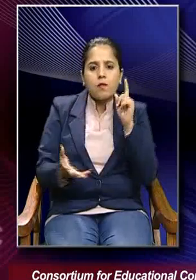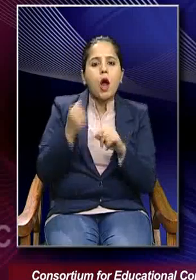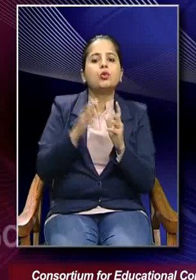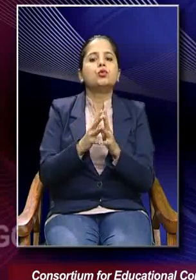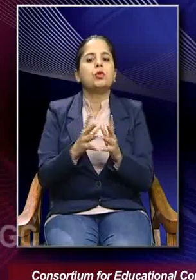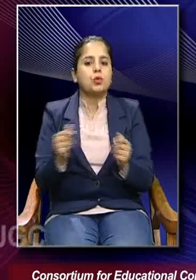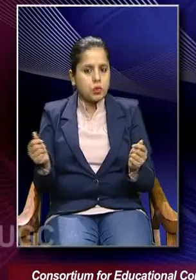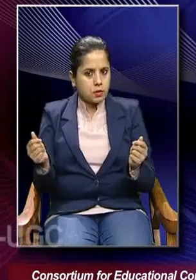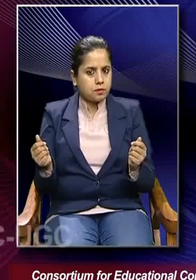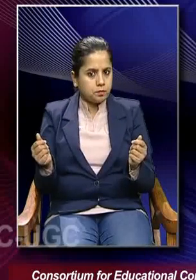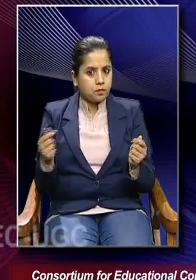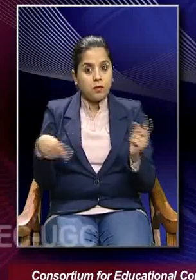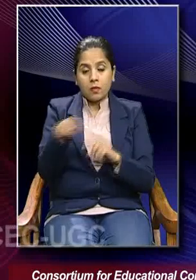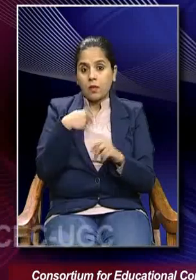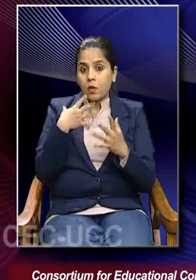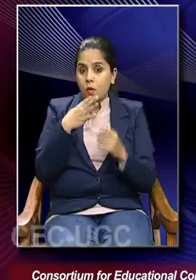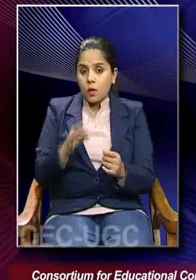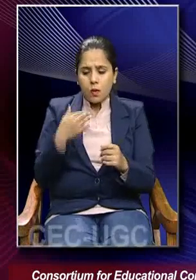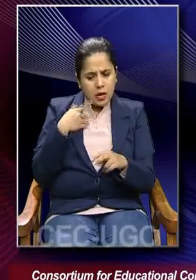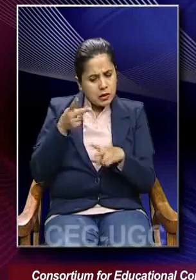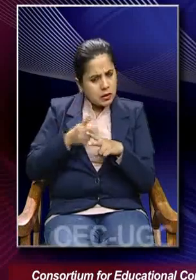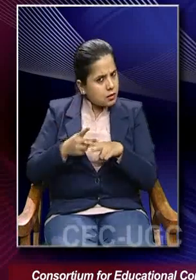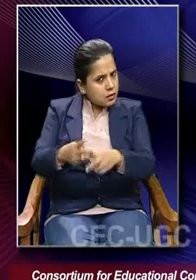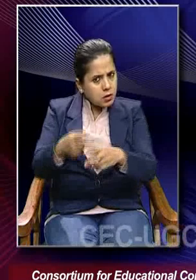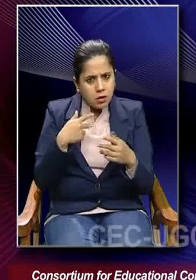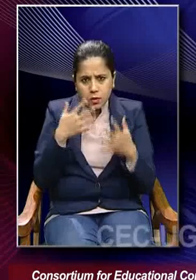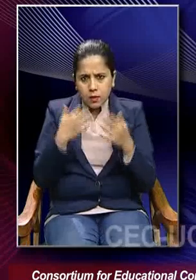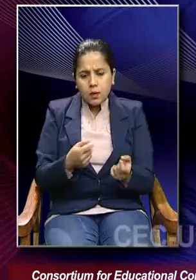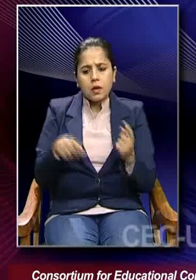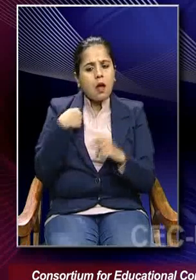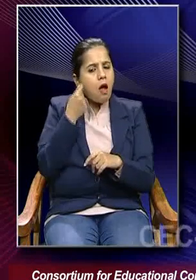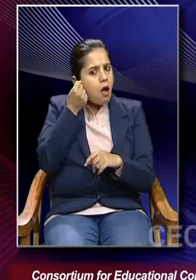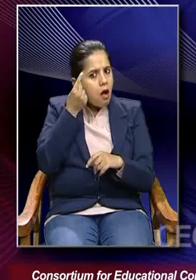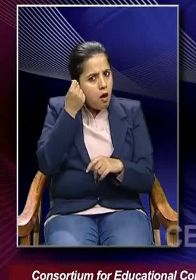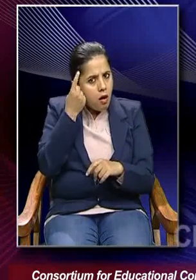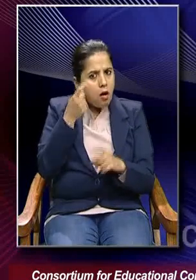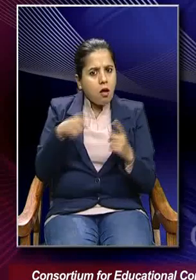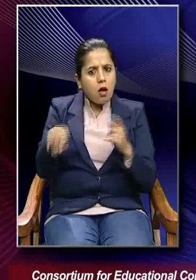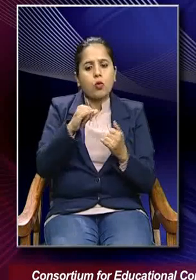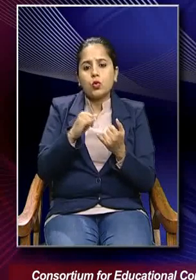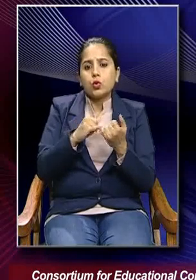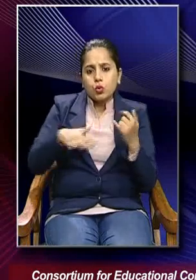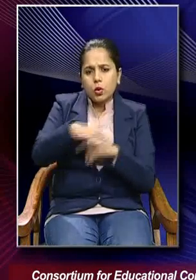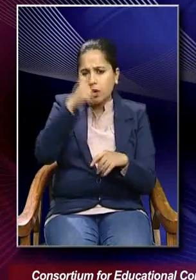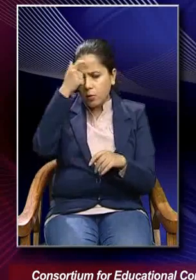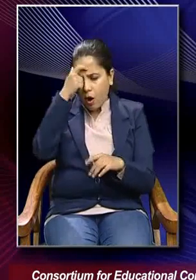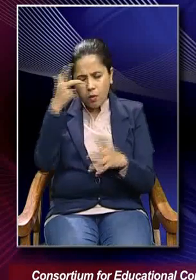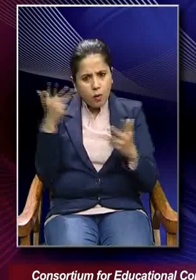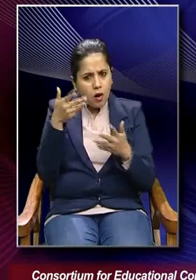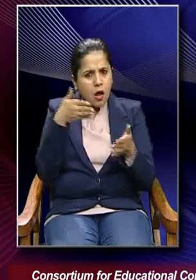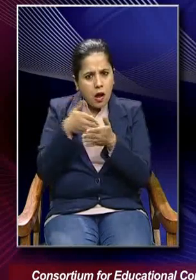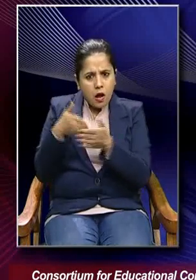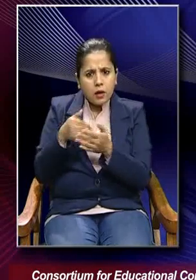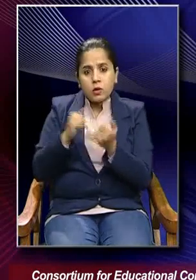solution. And in order to substantiate the understanding of these social problems that society